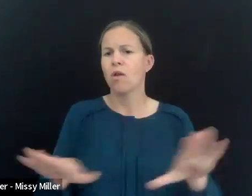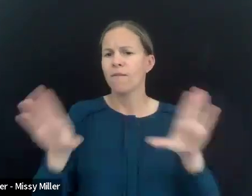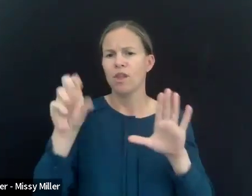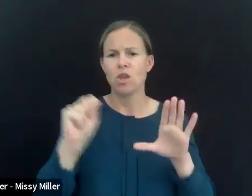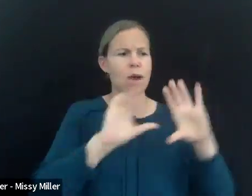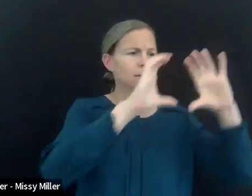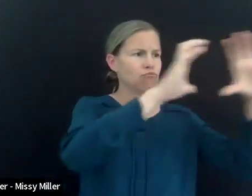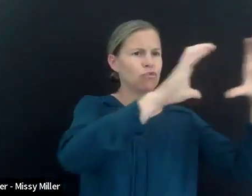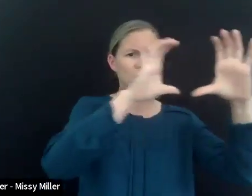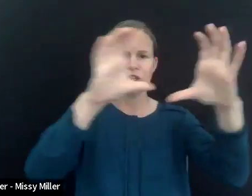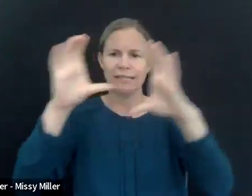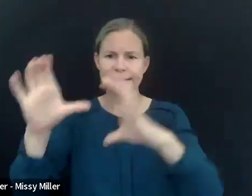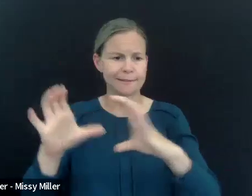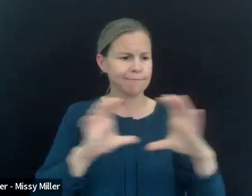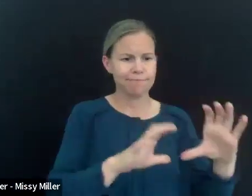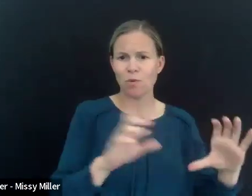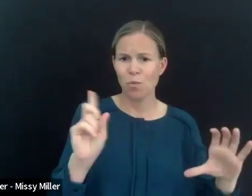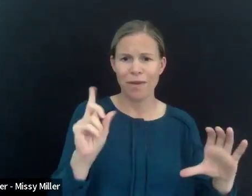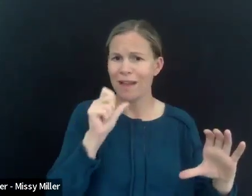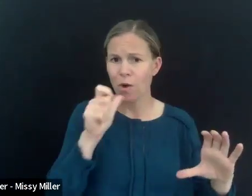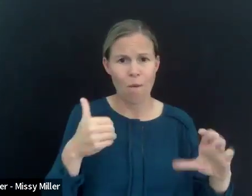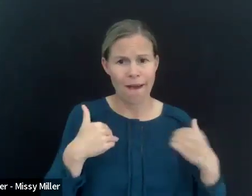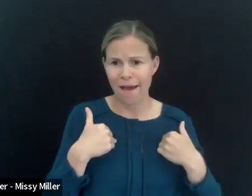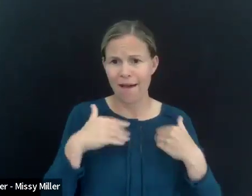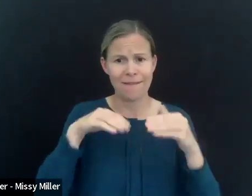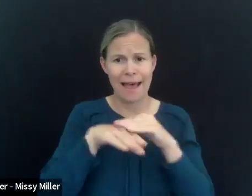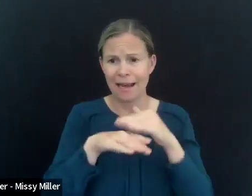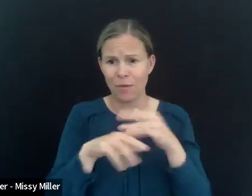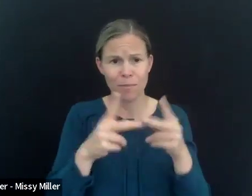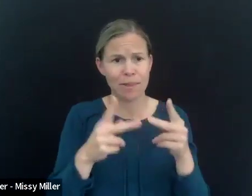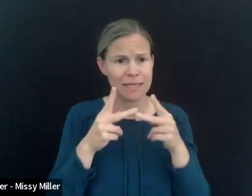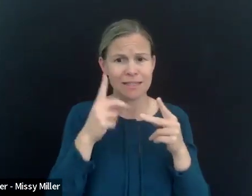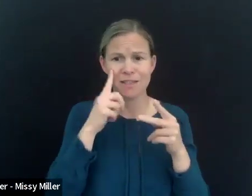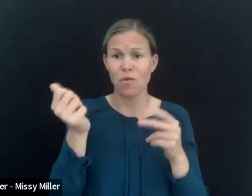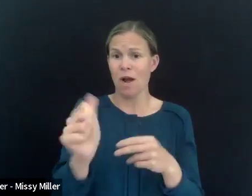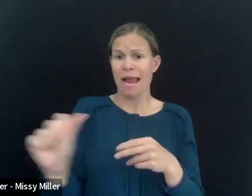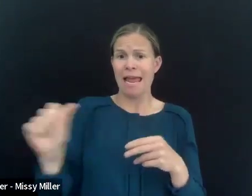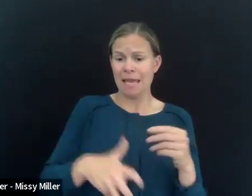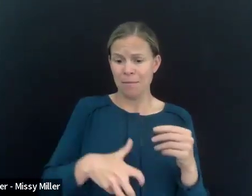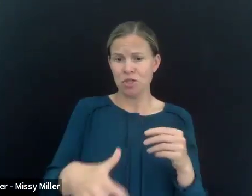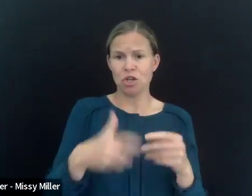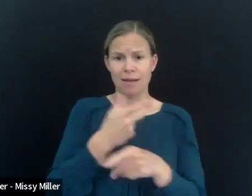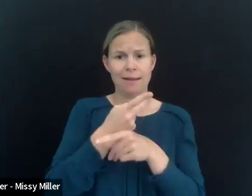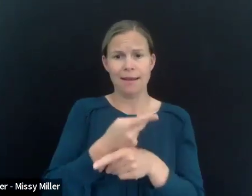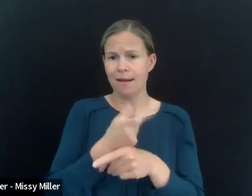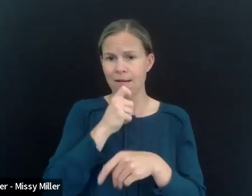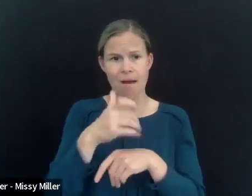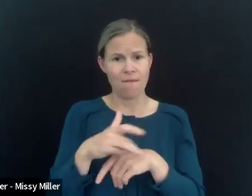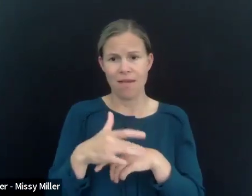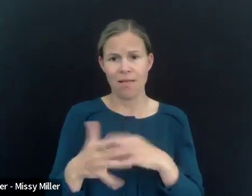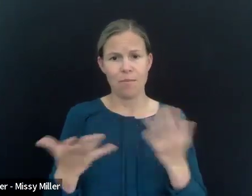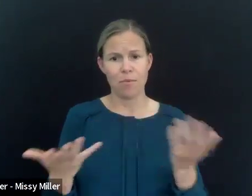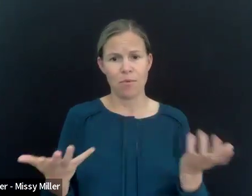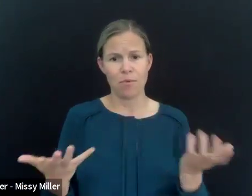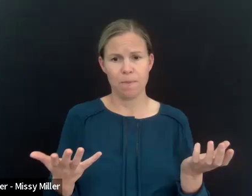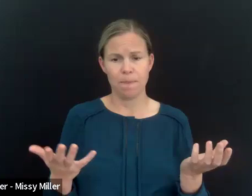that just do not have facilities for any kind of maternity care. In our particular state